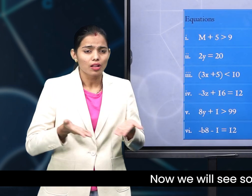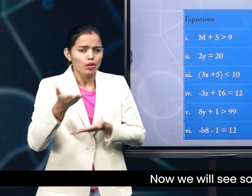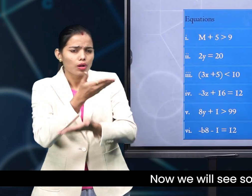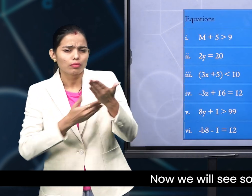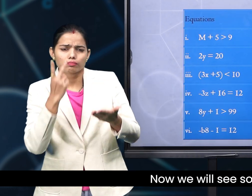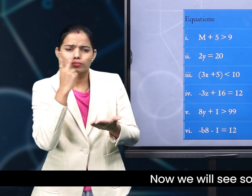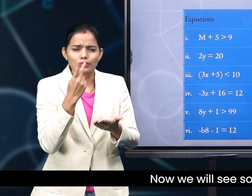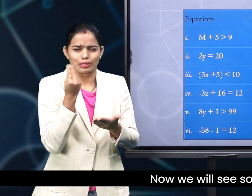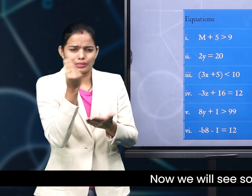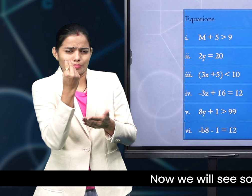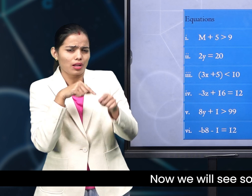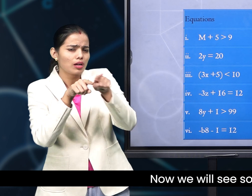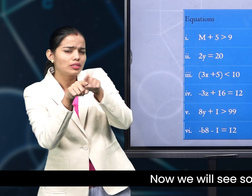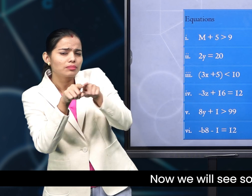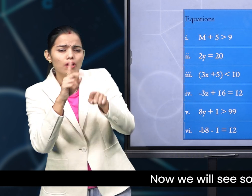Now we will see some examples.